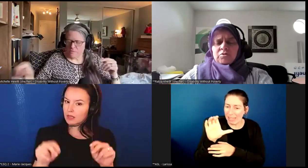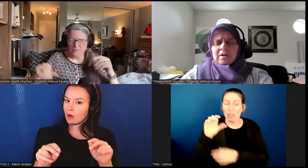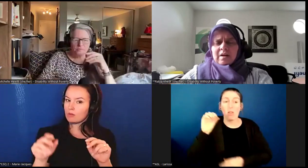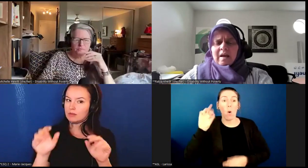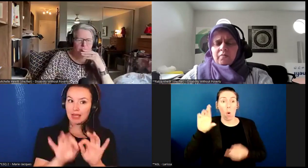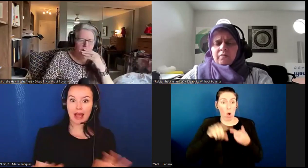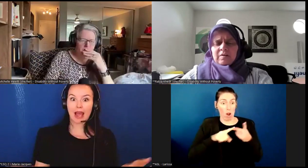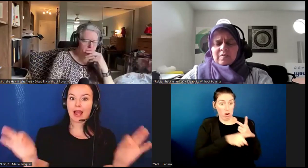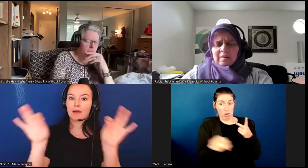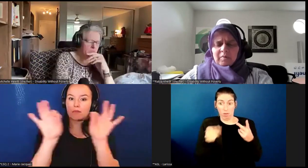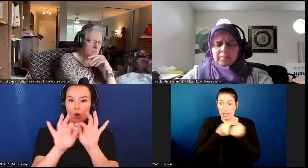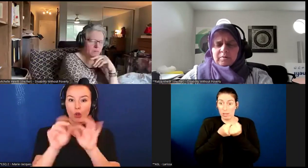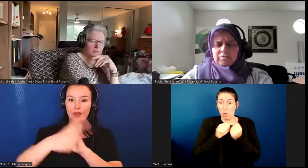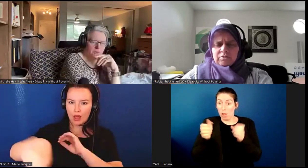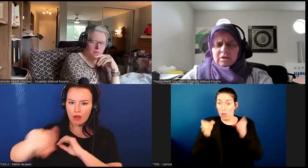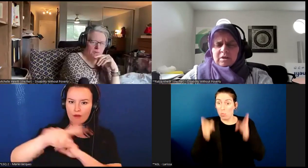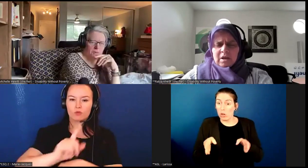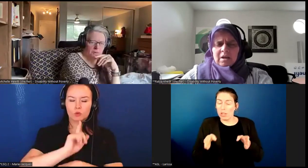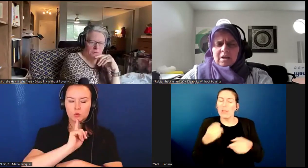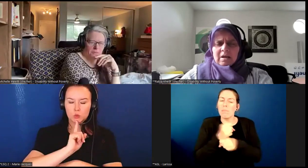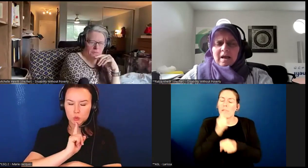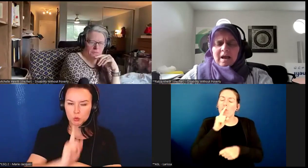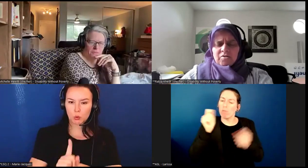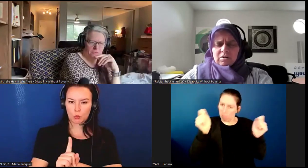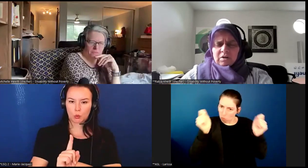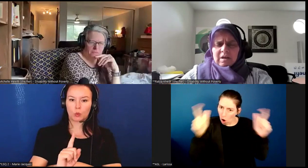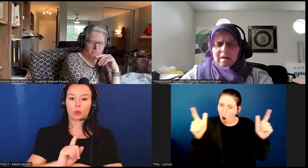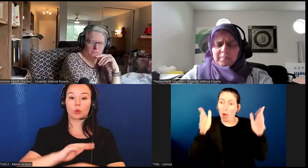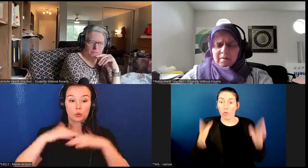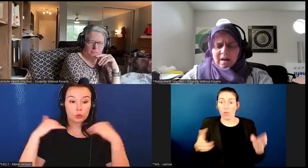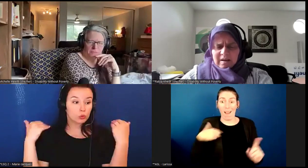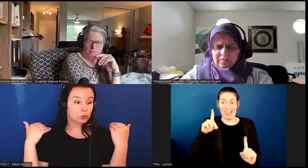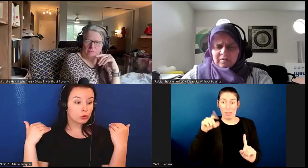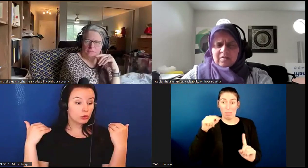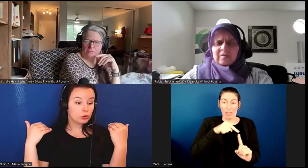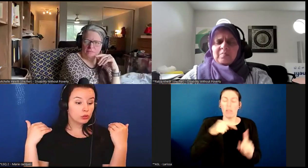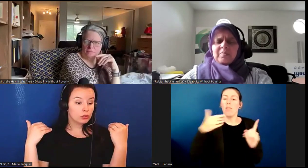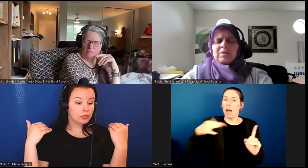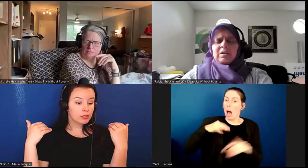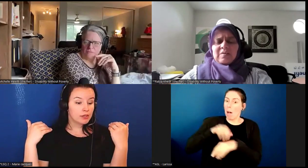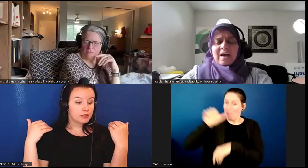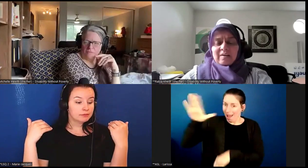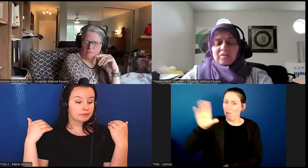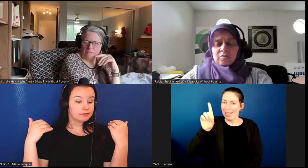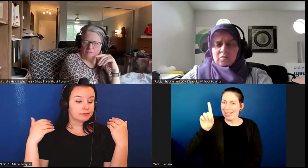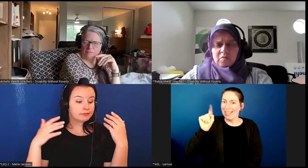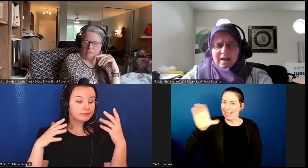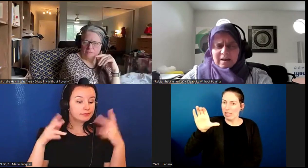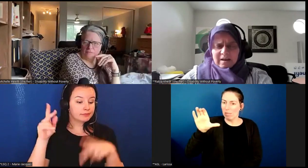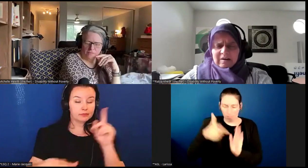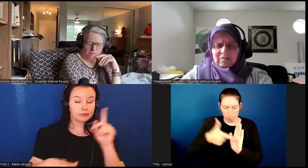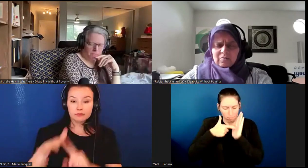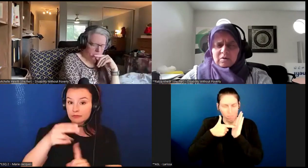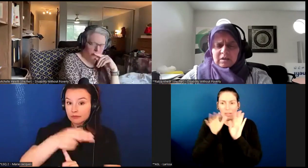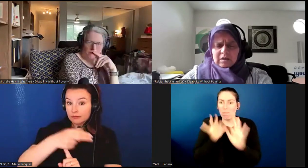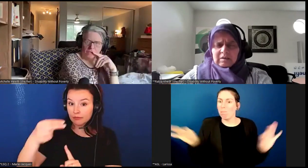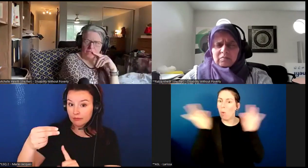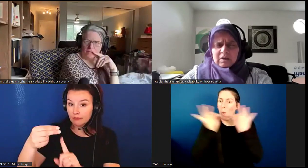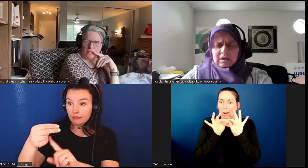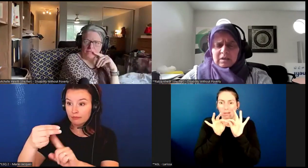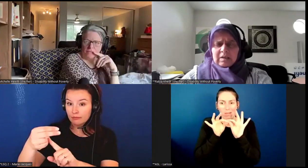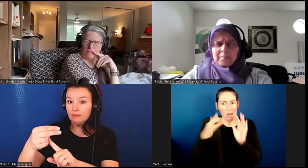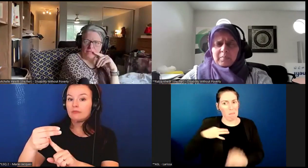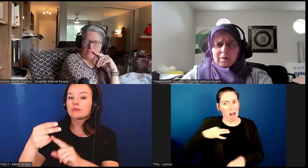Make sure that every disabled person actually applies for the disability tax credit. It is